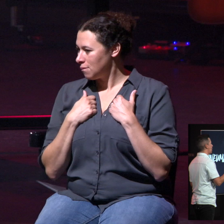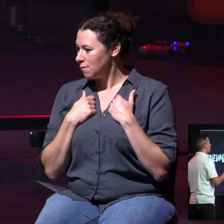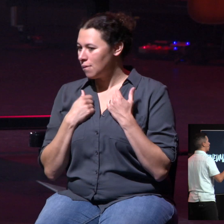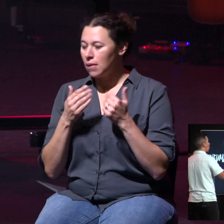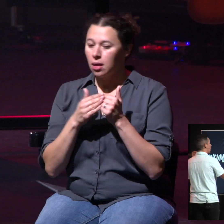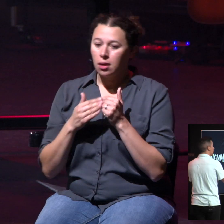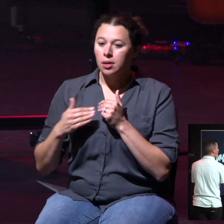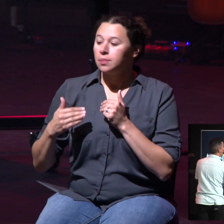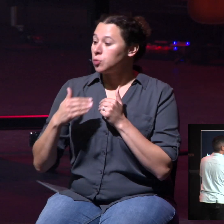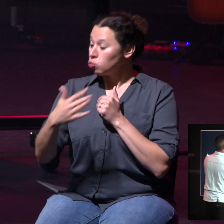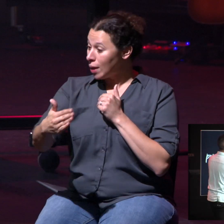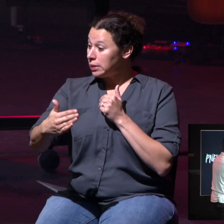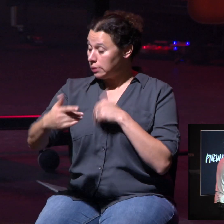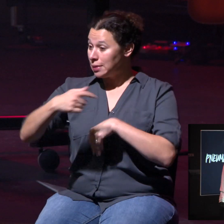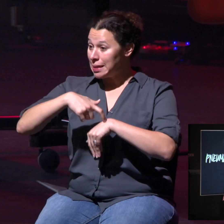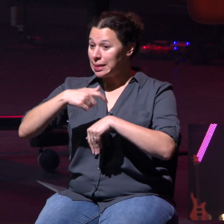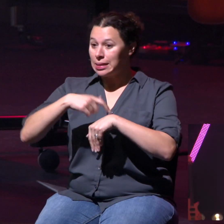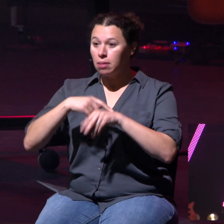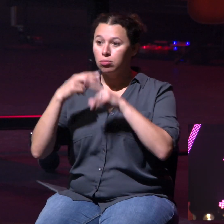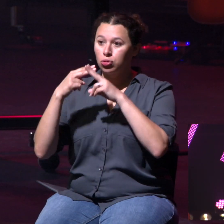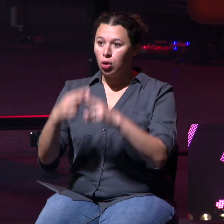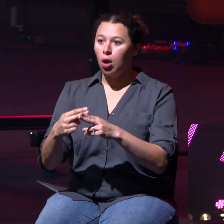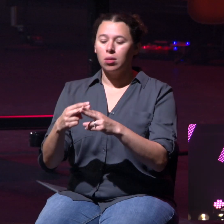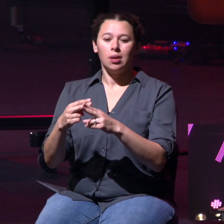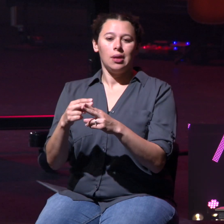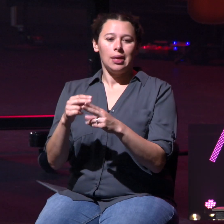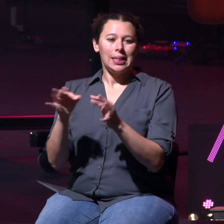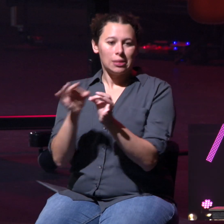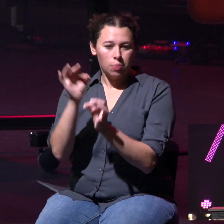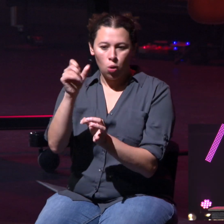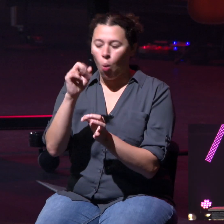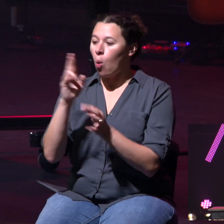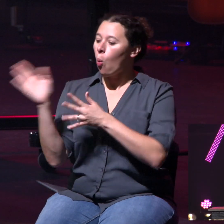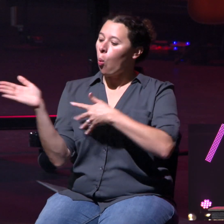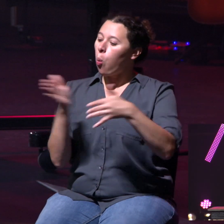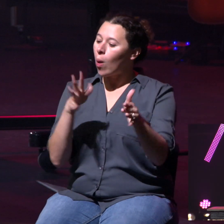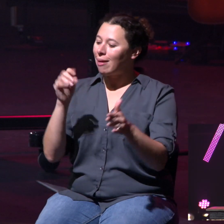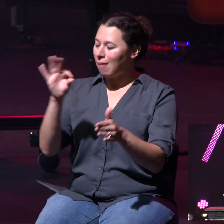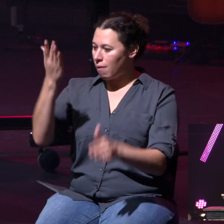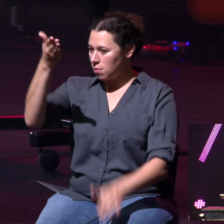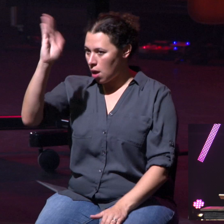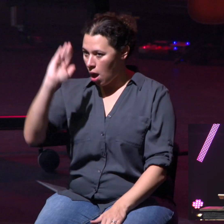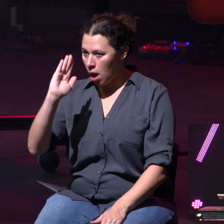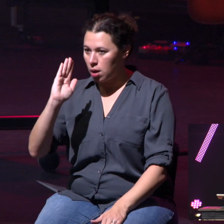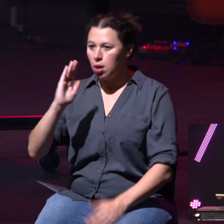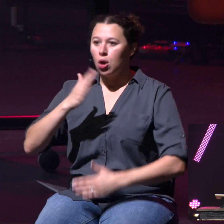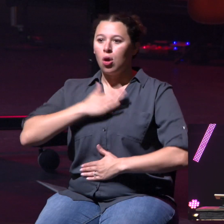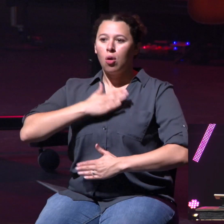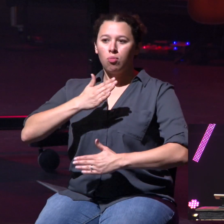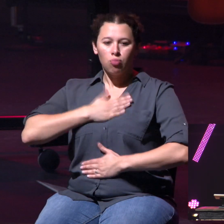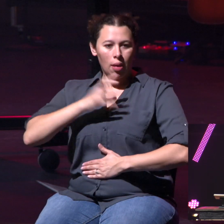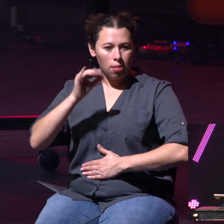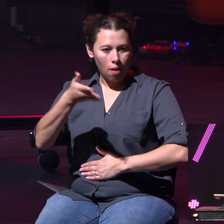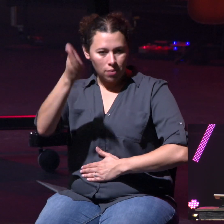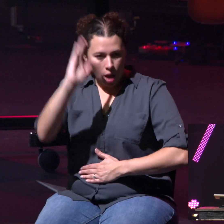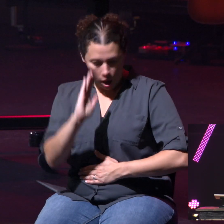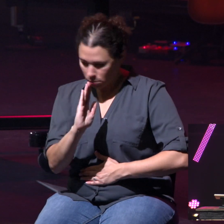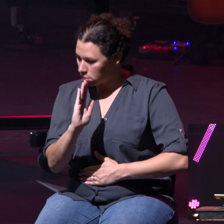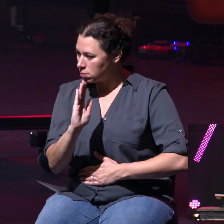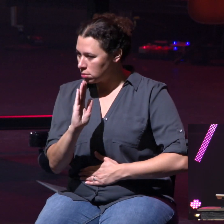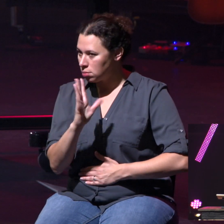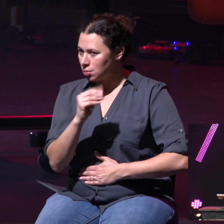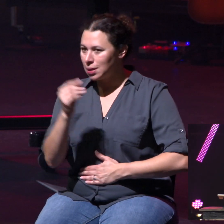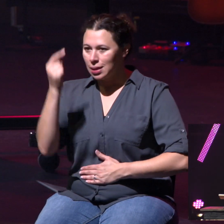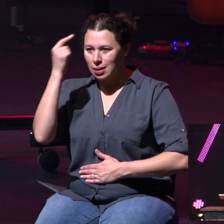as the Spirit or the wind of God or the breath of God. It's this life-giving force of God. And the thing I know about breath is that